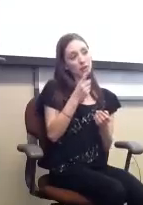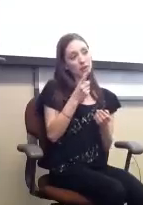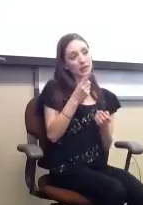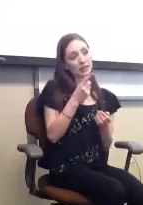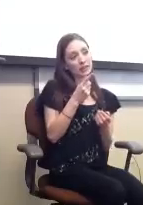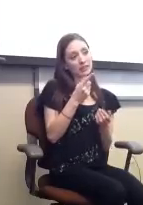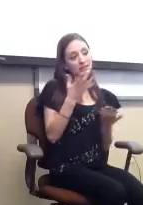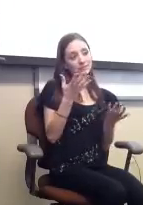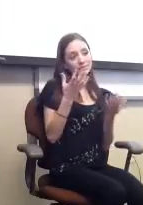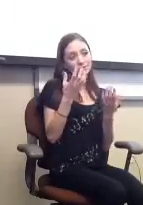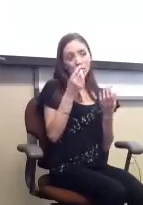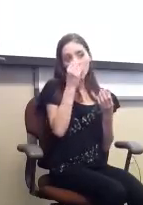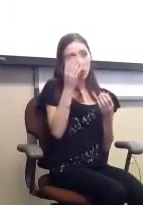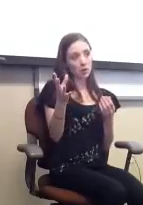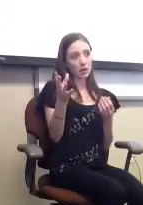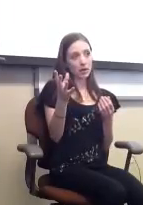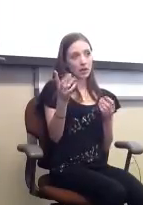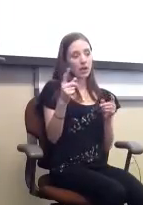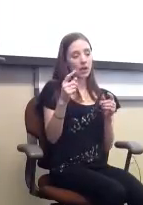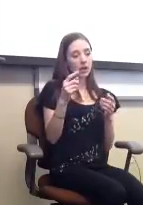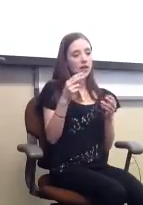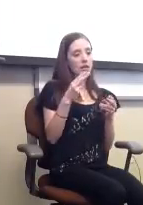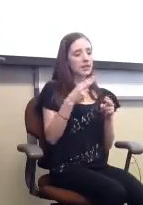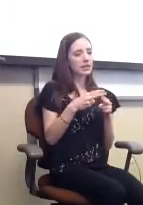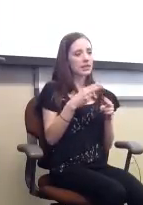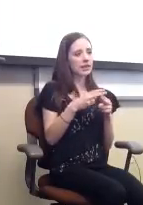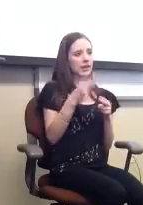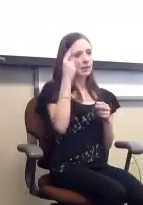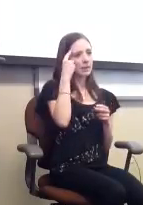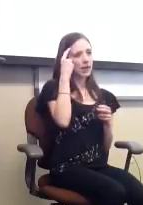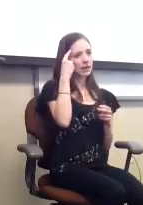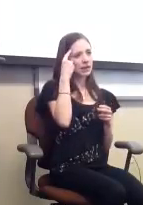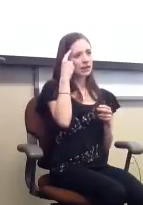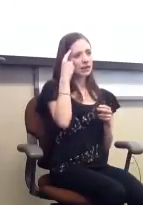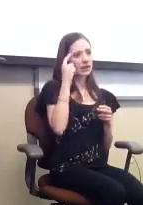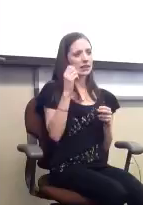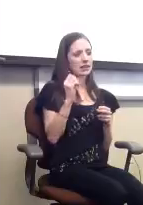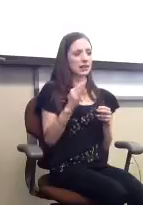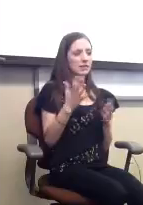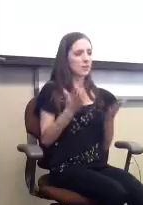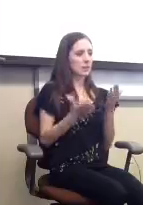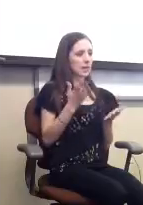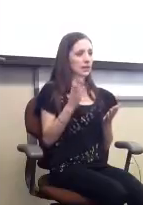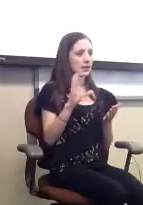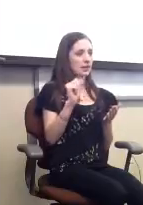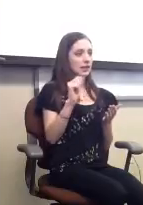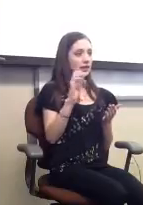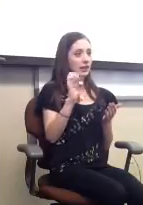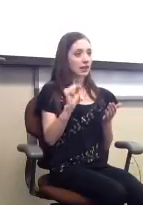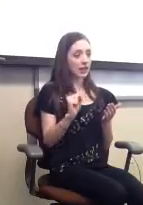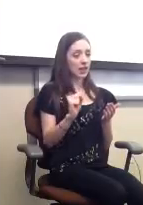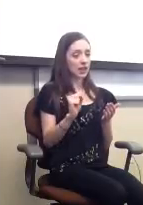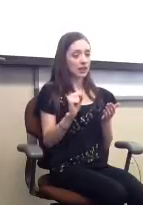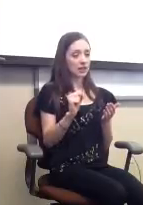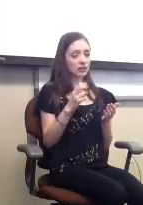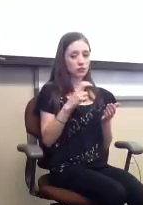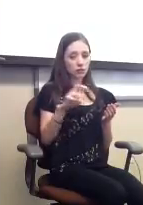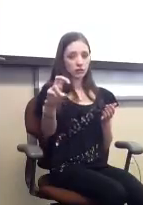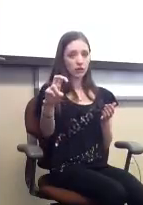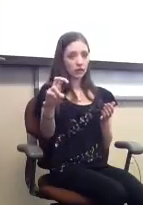point the case went to a place where it was looked at very closely, audited, or, you